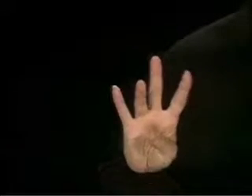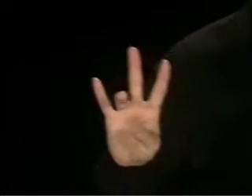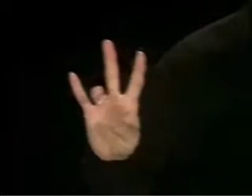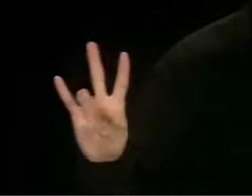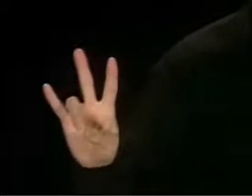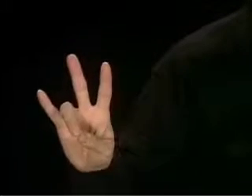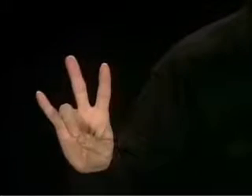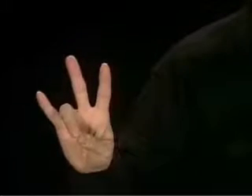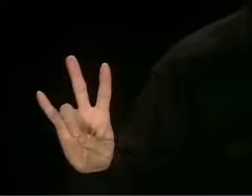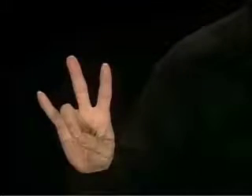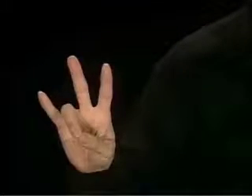47,